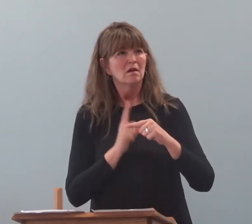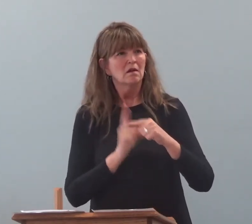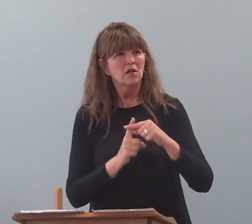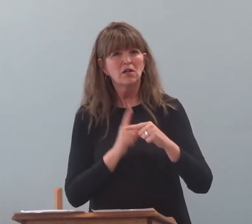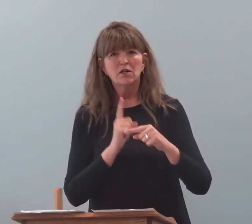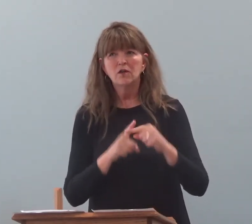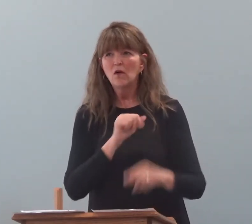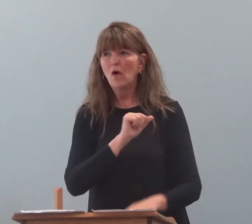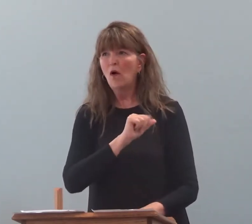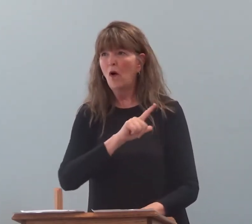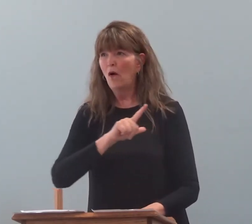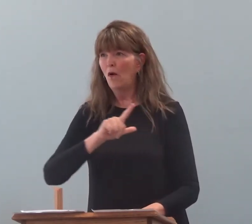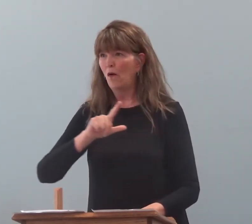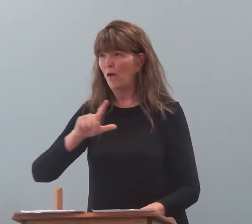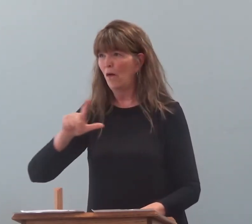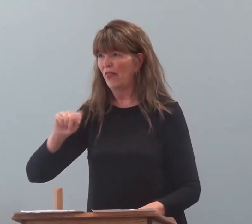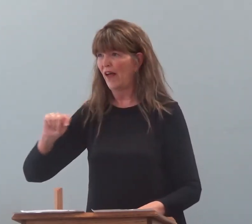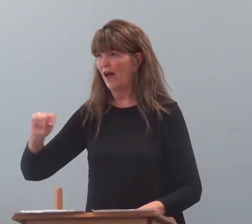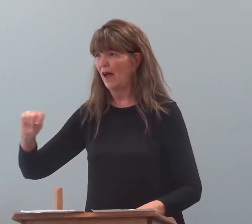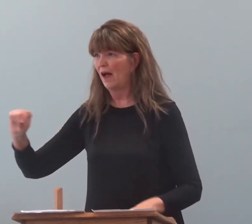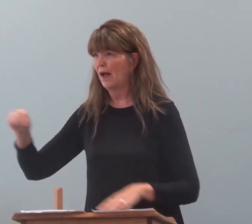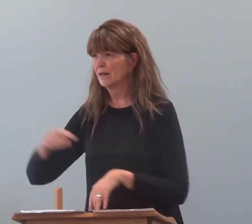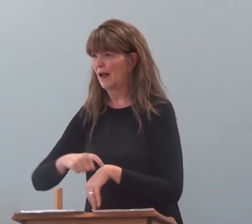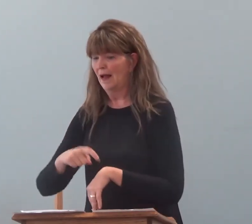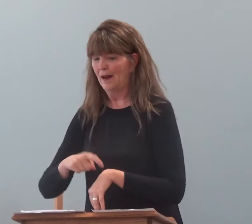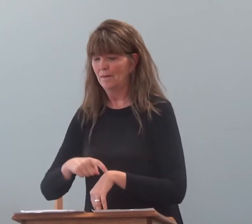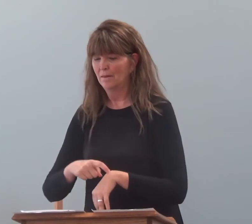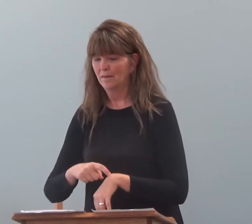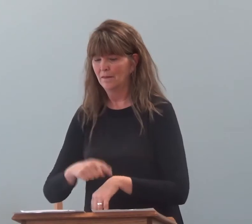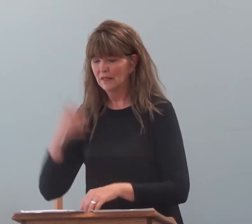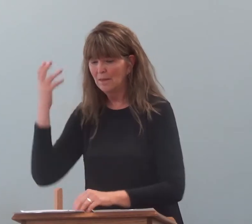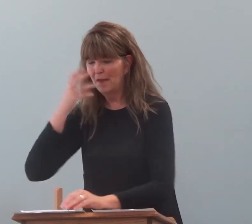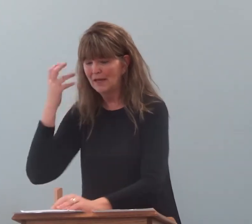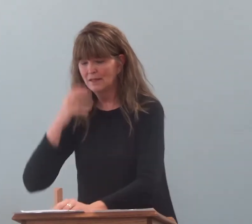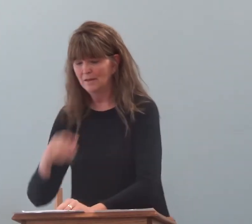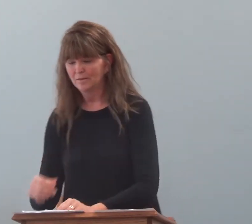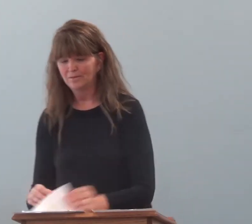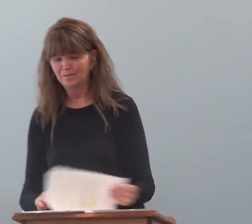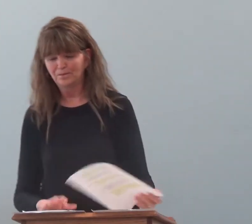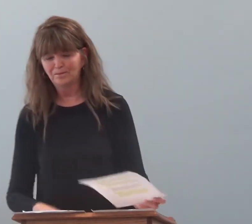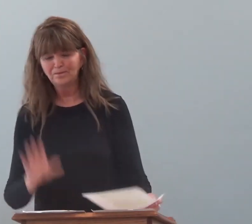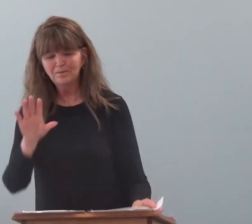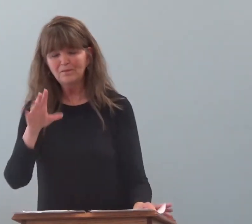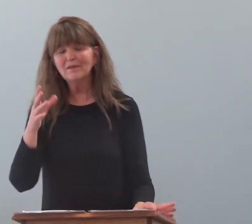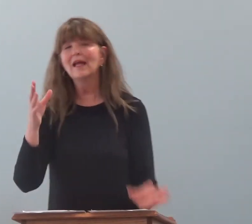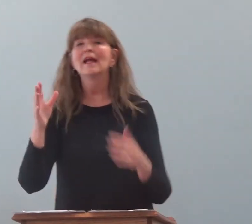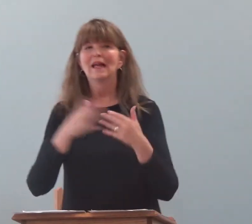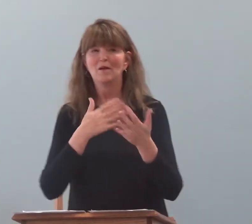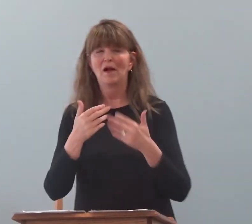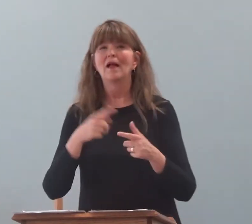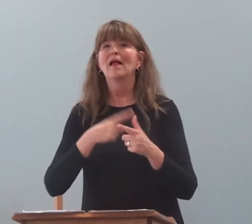positive without him. Because he is consistently positive all the time.